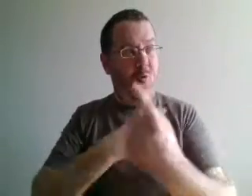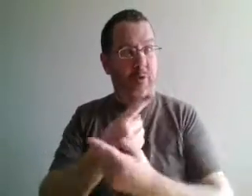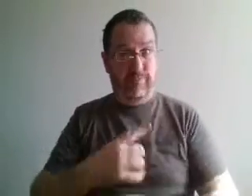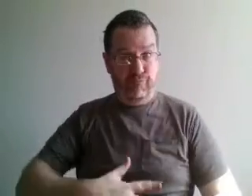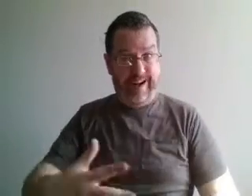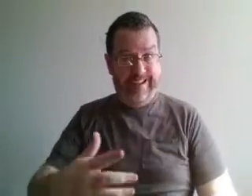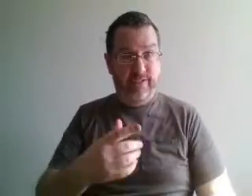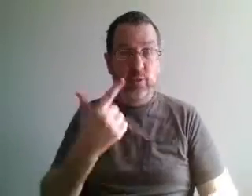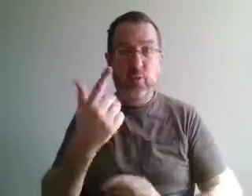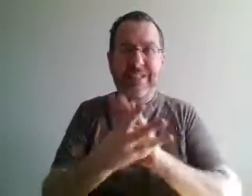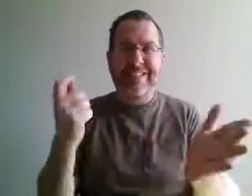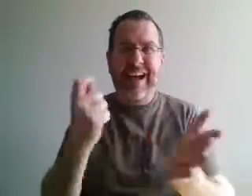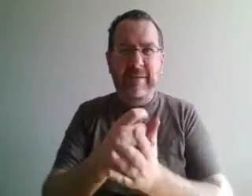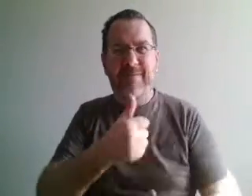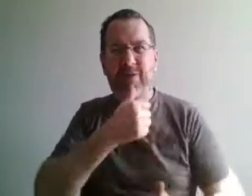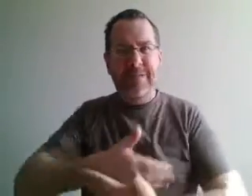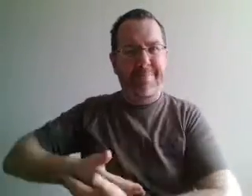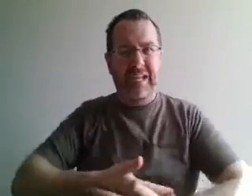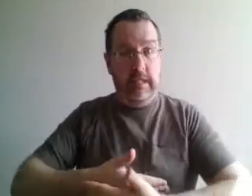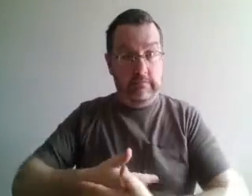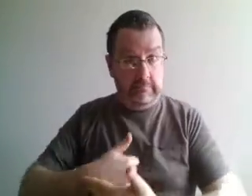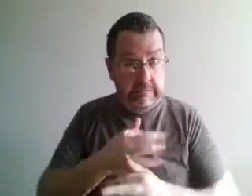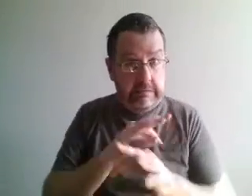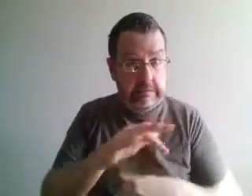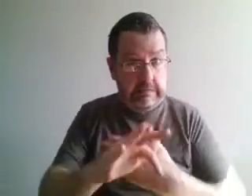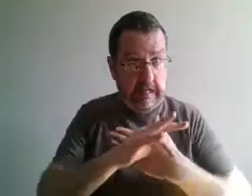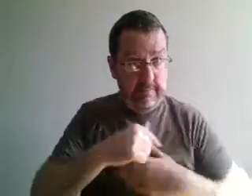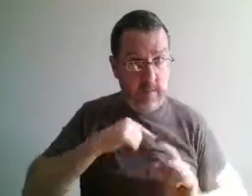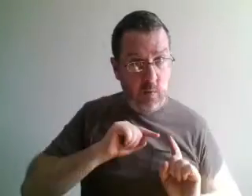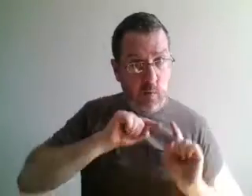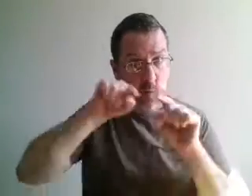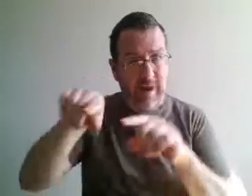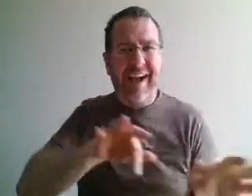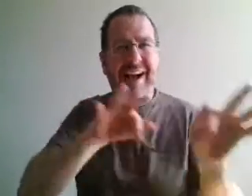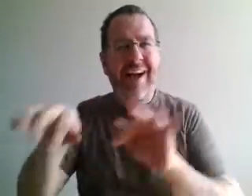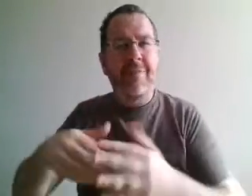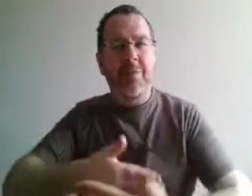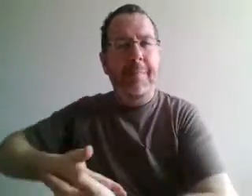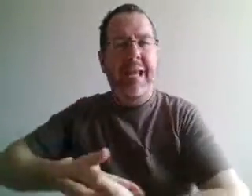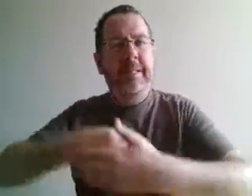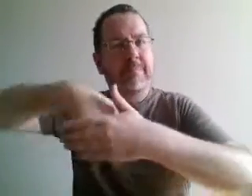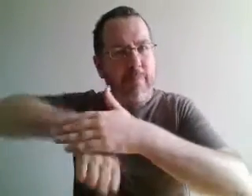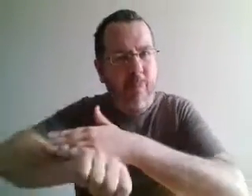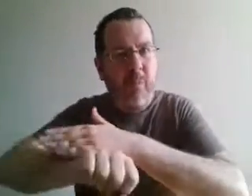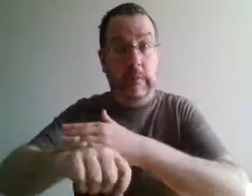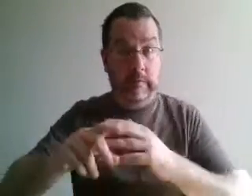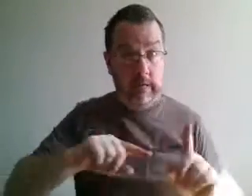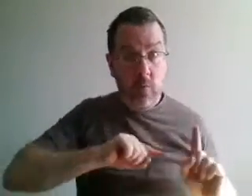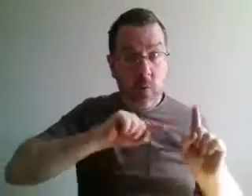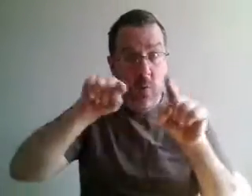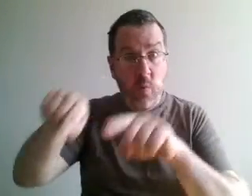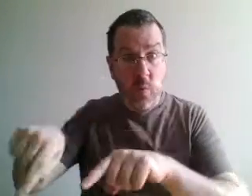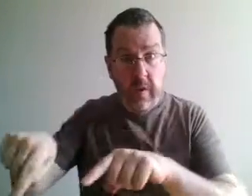weeks. Is it safe for me to go to her home and help her after her baby is born? I'm concerned about the baby, not myself. I'm not infected.